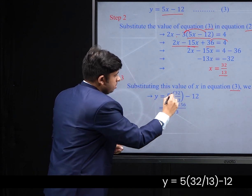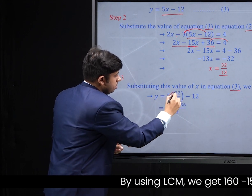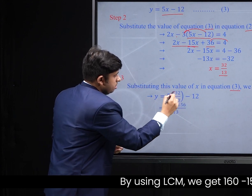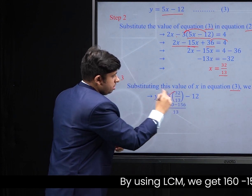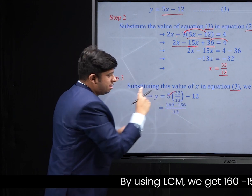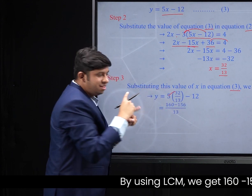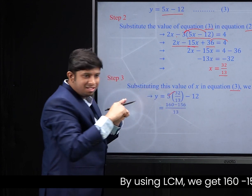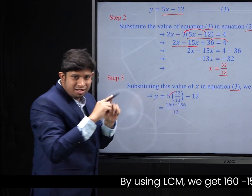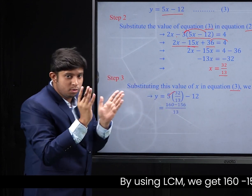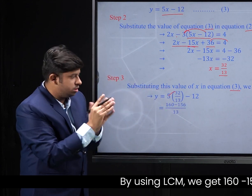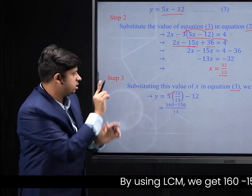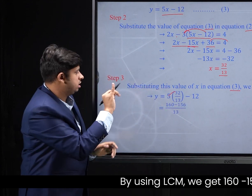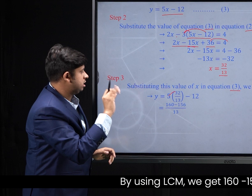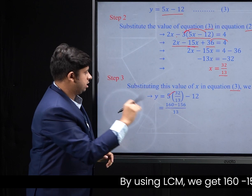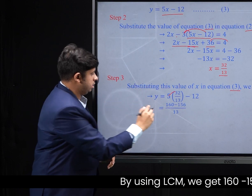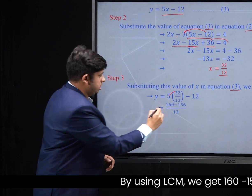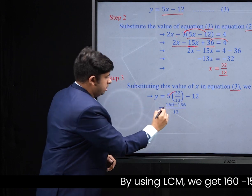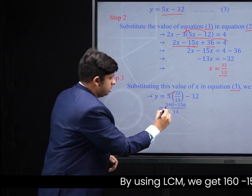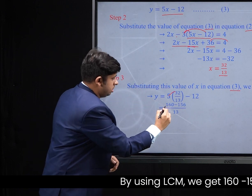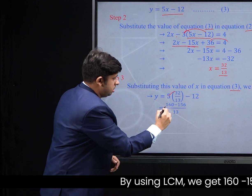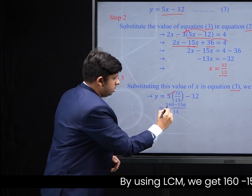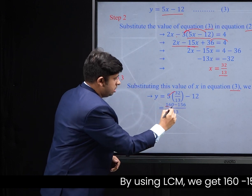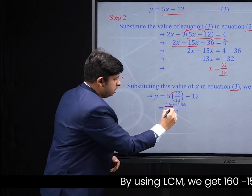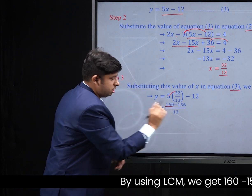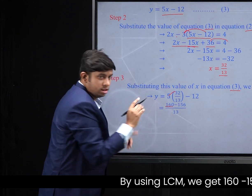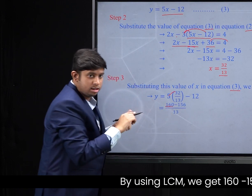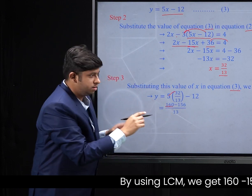By using LCM, we get 160 minus 156 by 13.